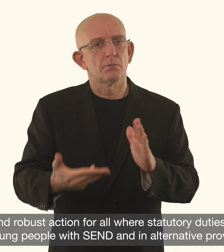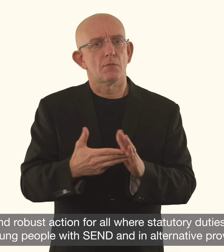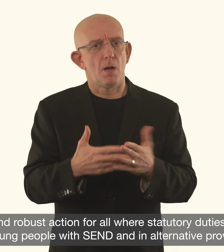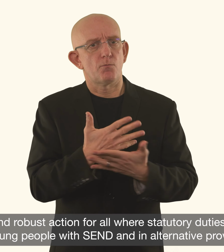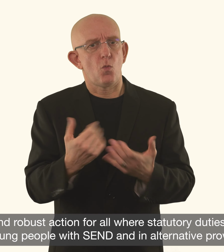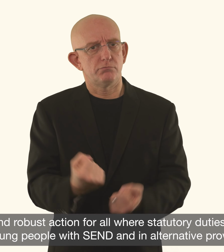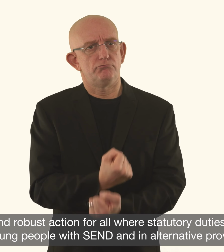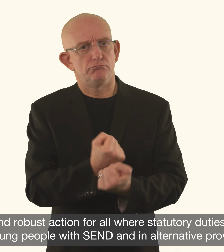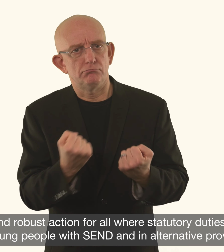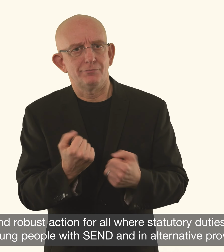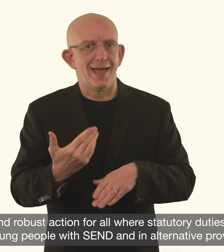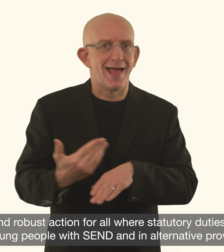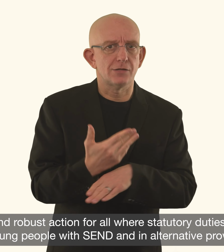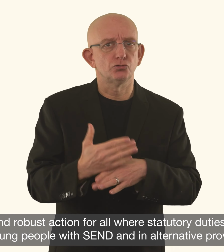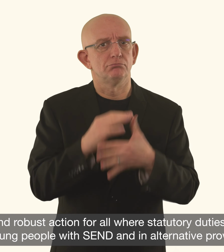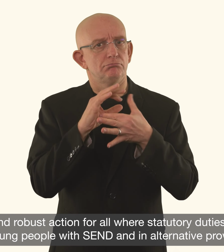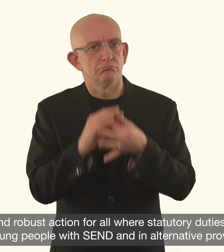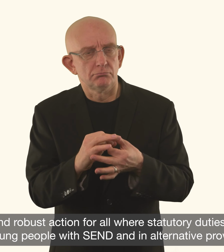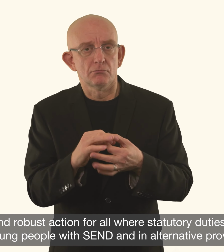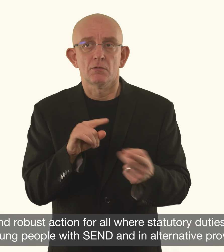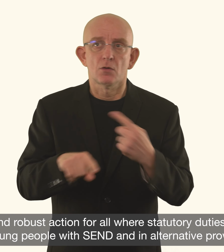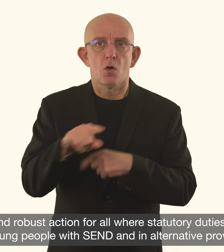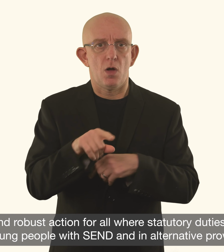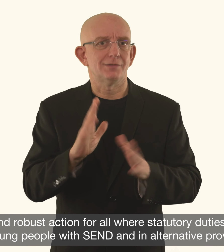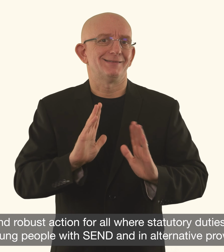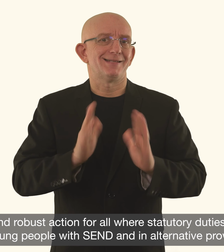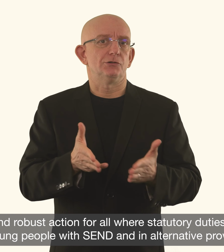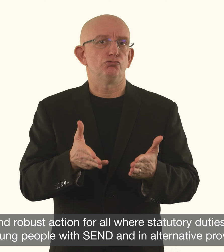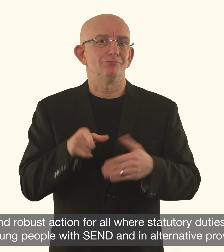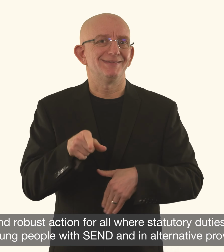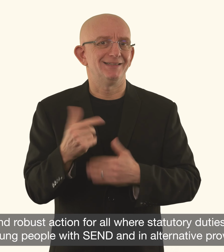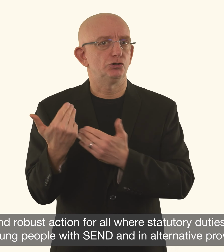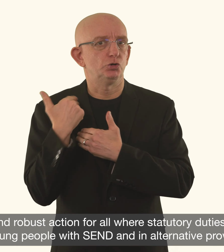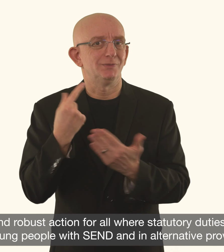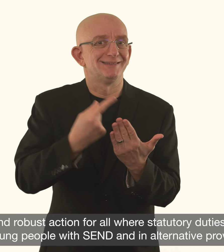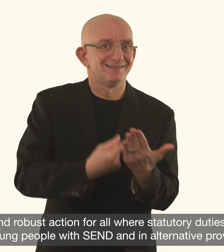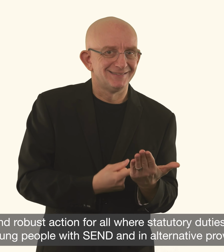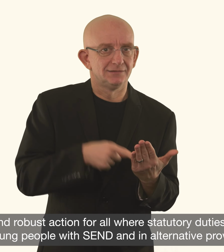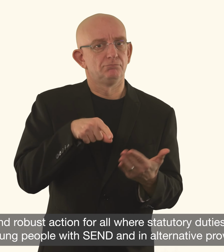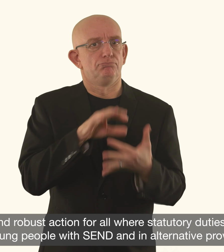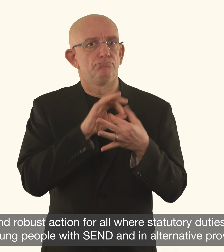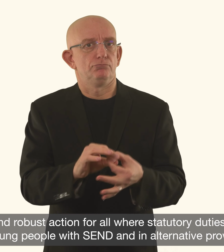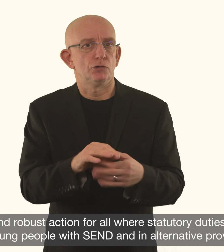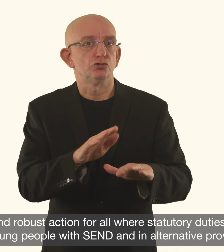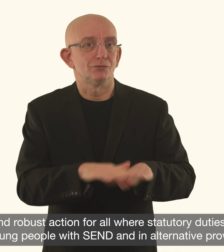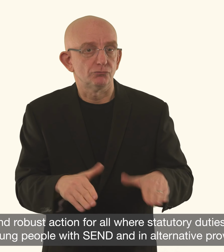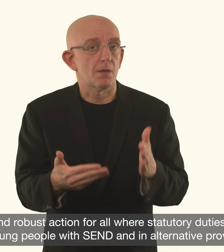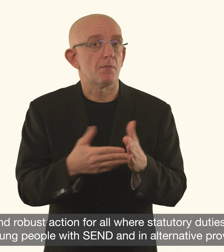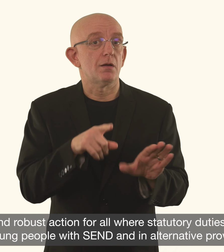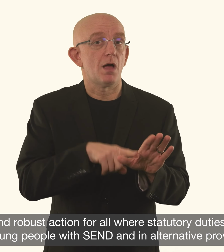4. And robust action for all where statutory duties for children and young people with SEND and in alternative provision are